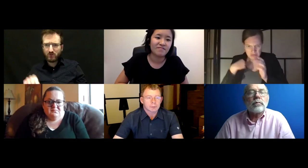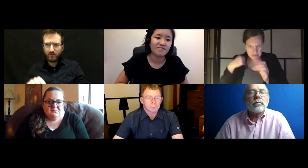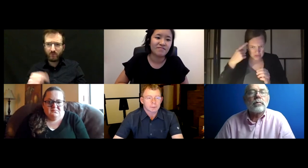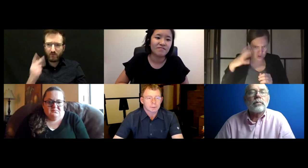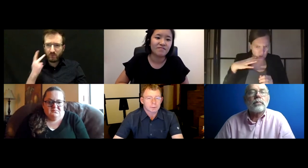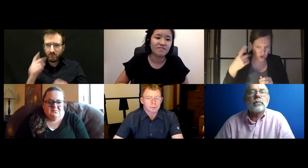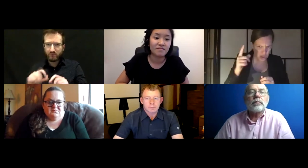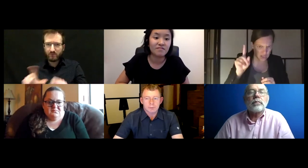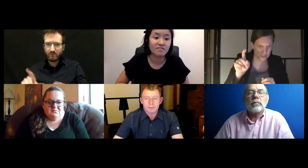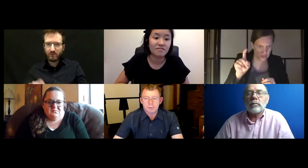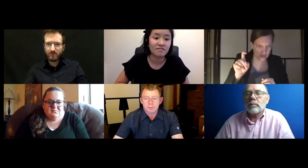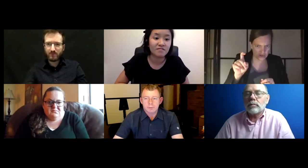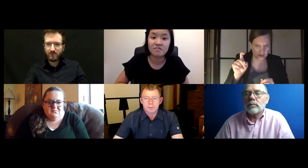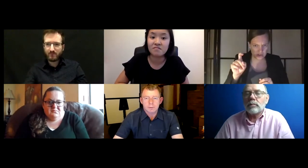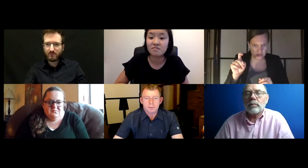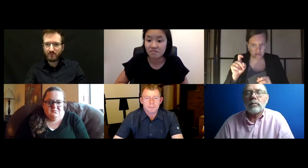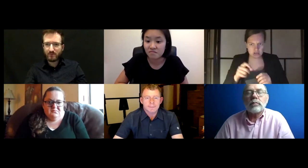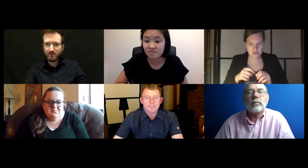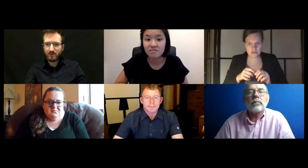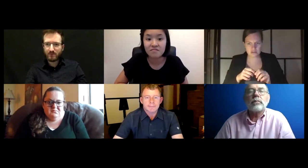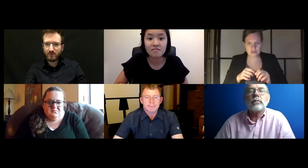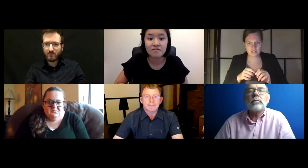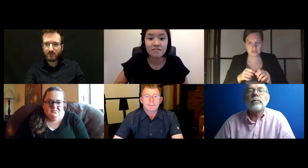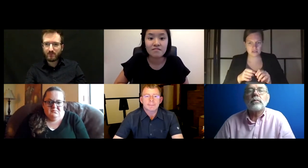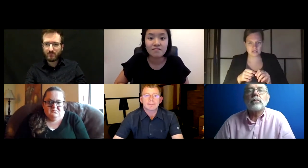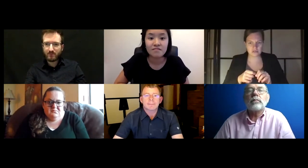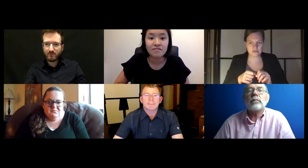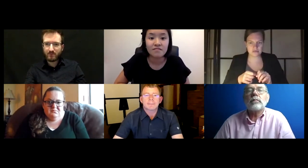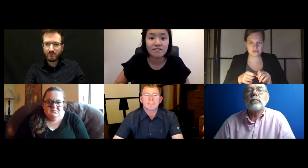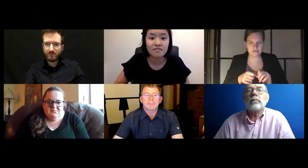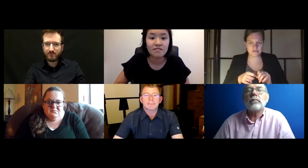Great, that's interesting. Do we have another question? I think we have one more question.